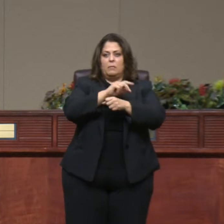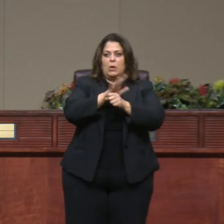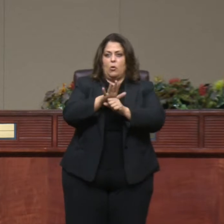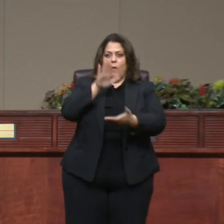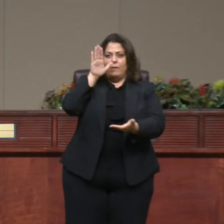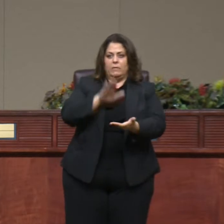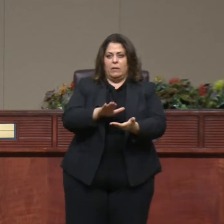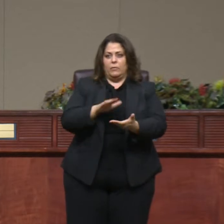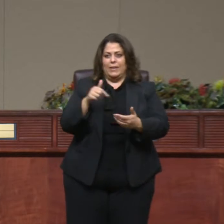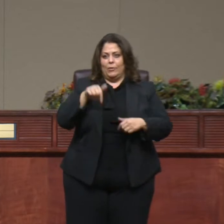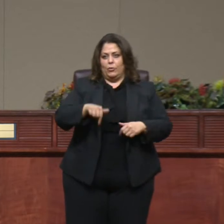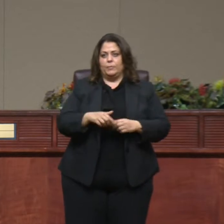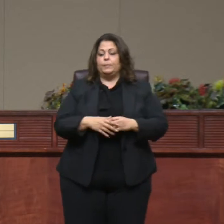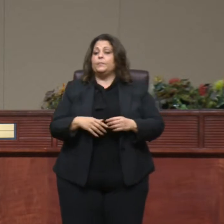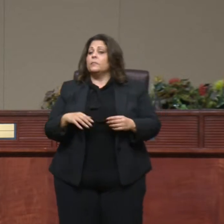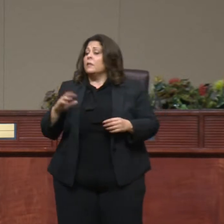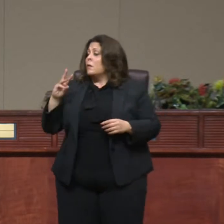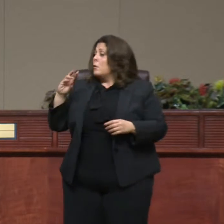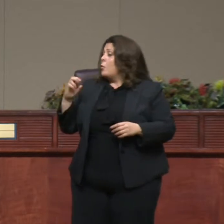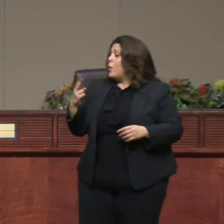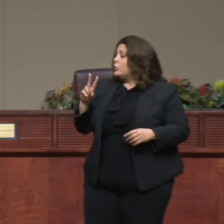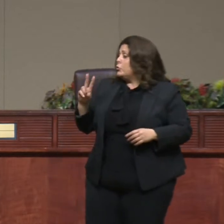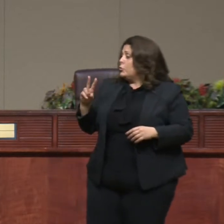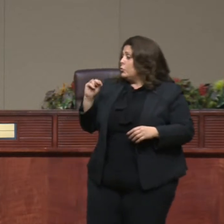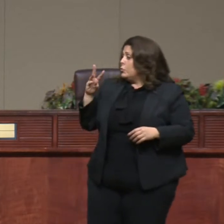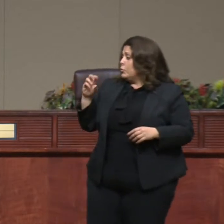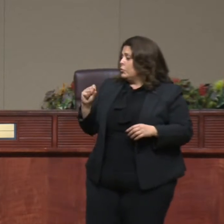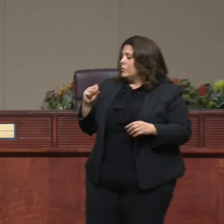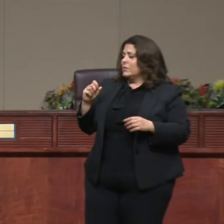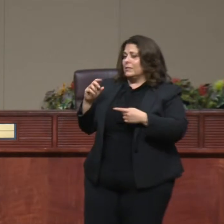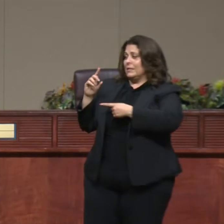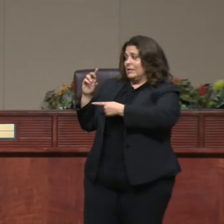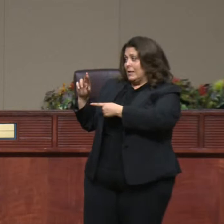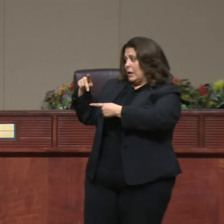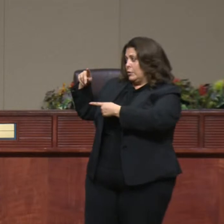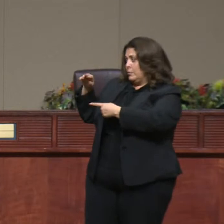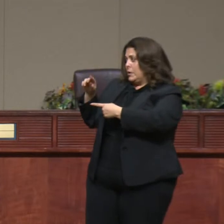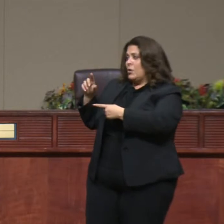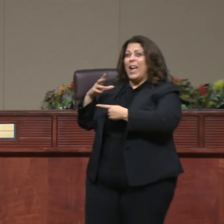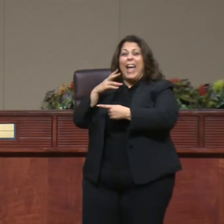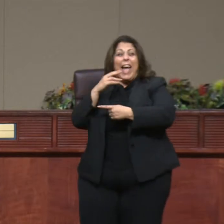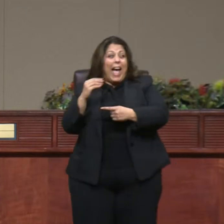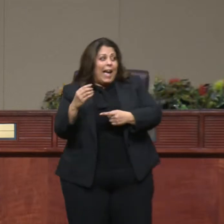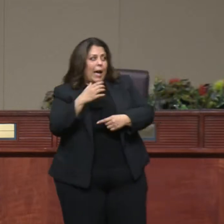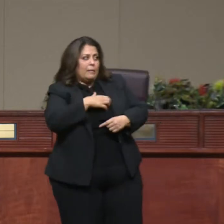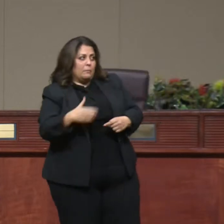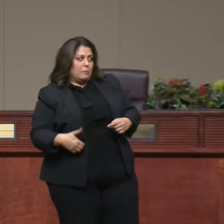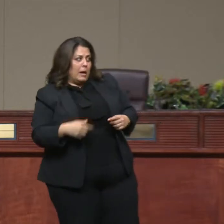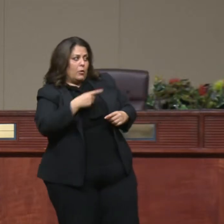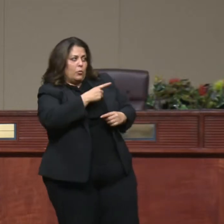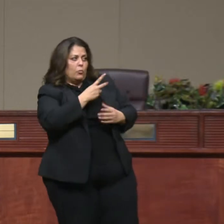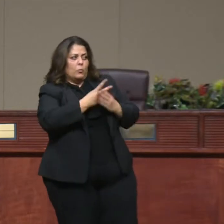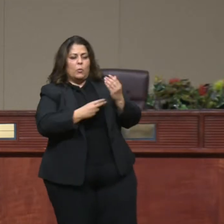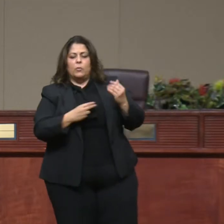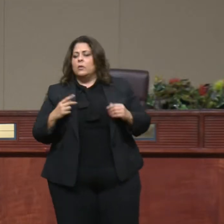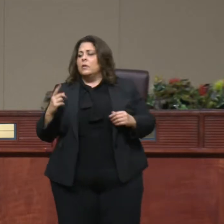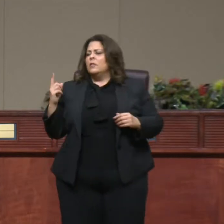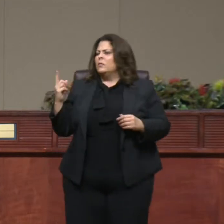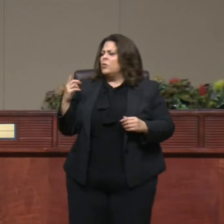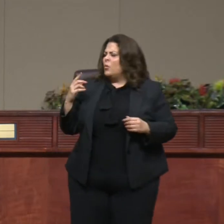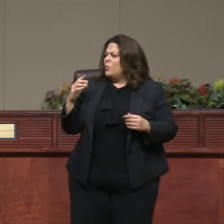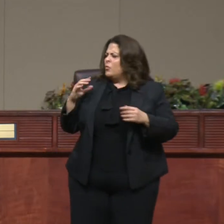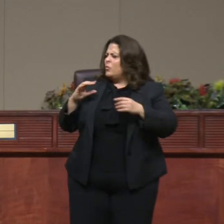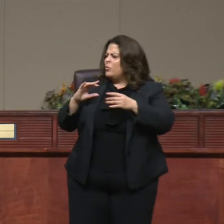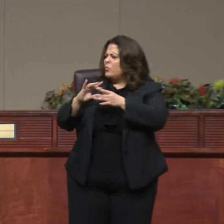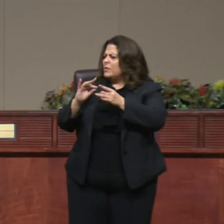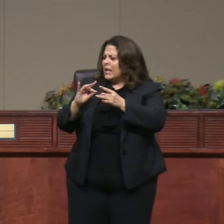Kelsey Thord with West 2 News. My question is for Dr. Pino, but it's probably also for the mayor as well. You talked about how we're still